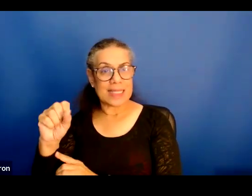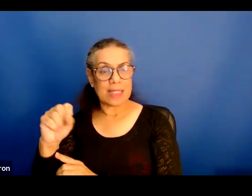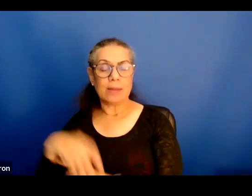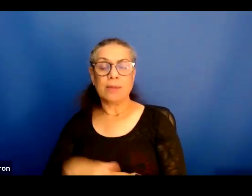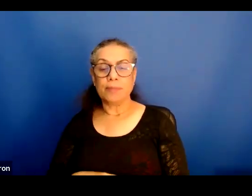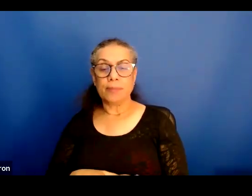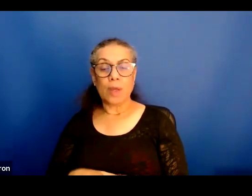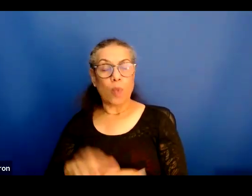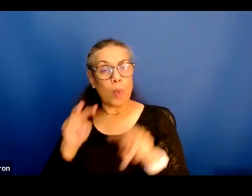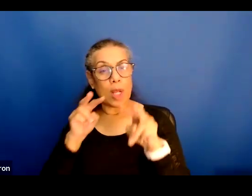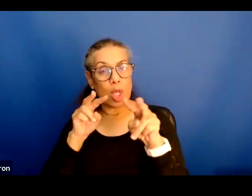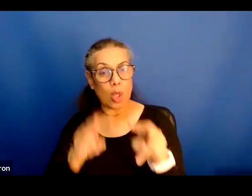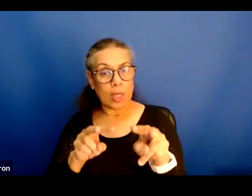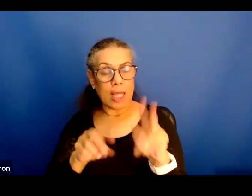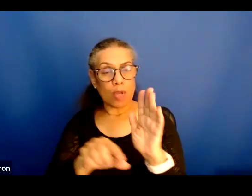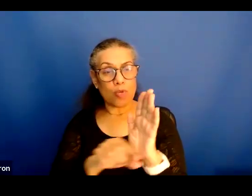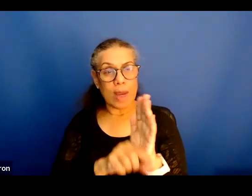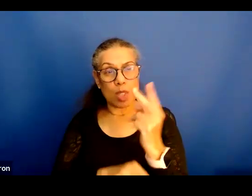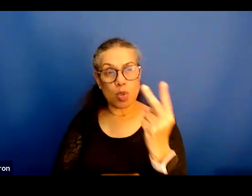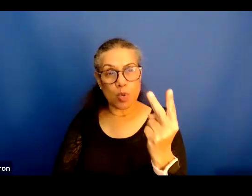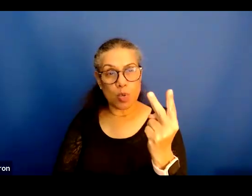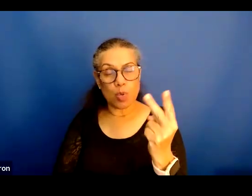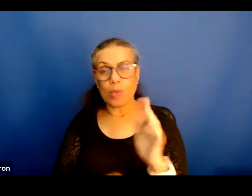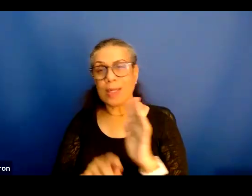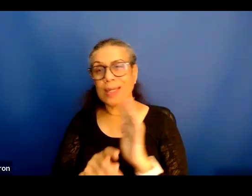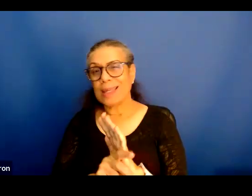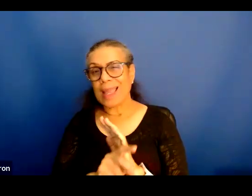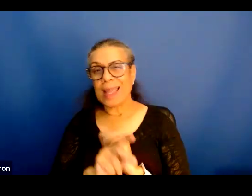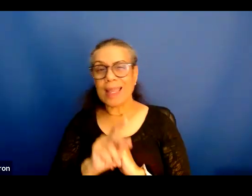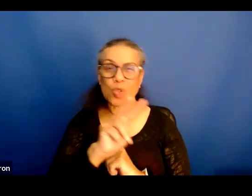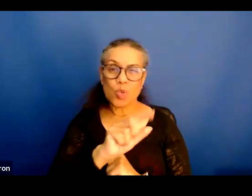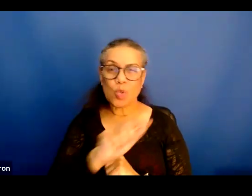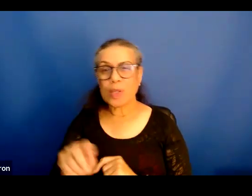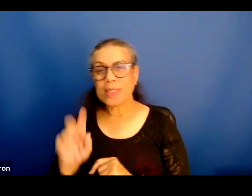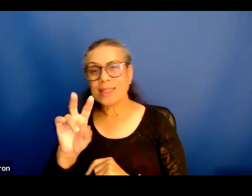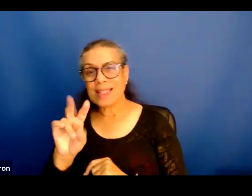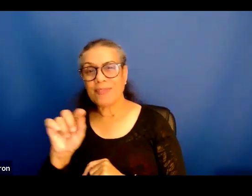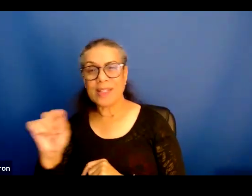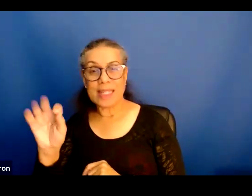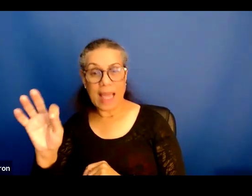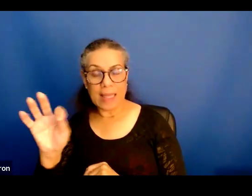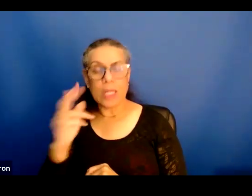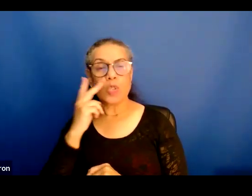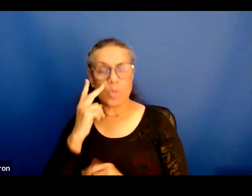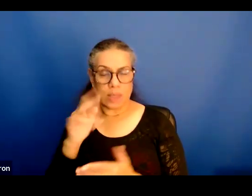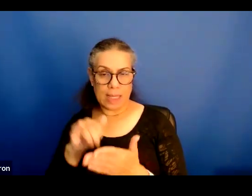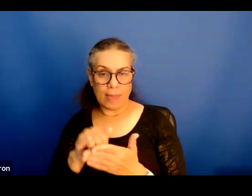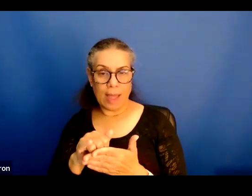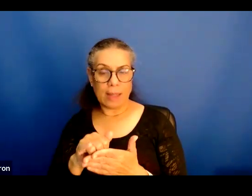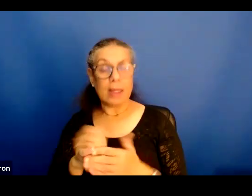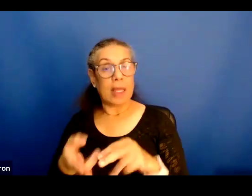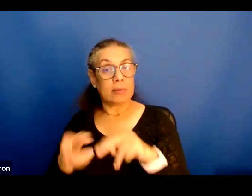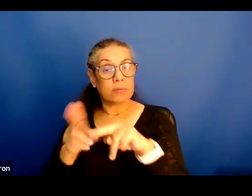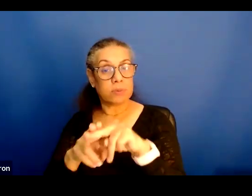we look at our grade 2 and also K2, 7, 9, we show steady progress and growth and partial inclusion, and also